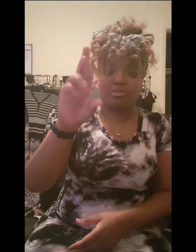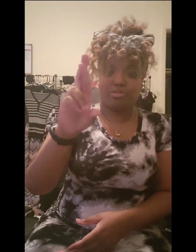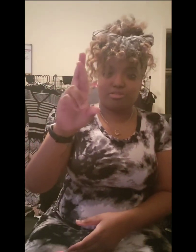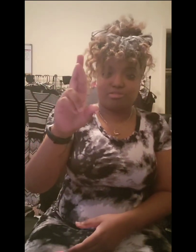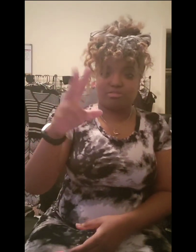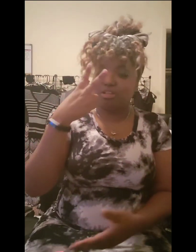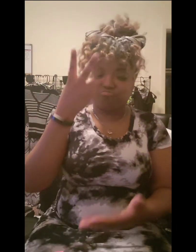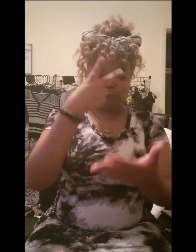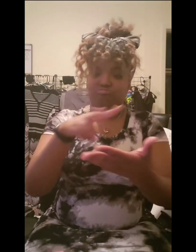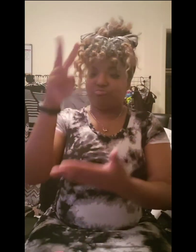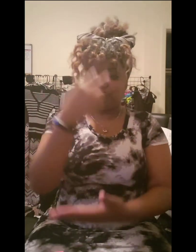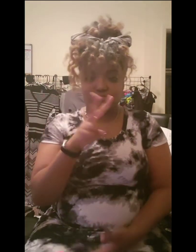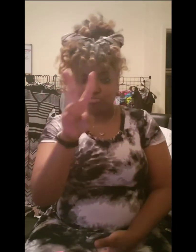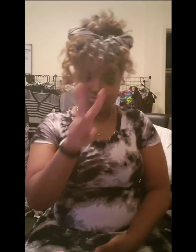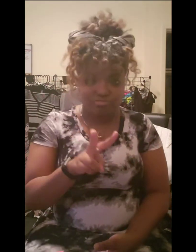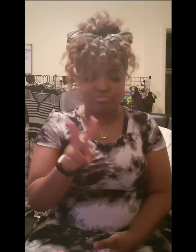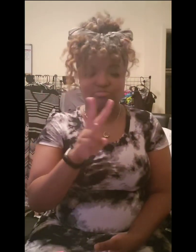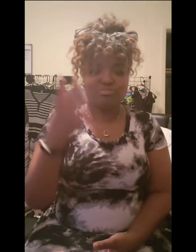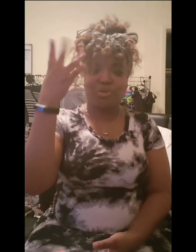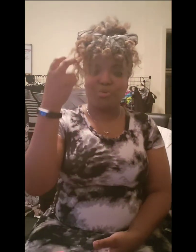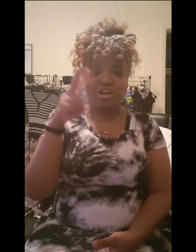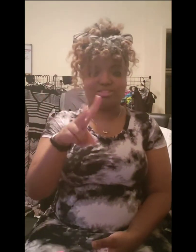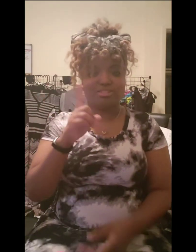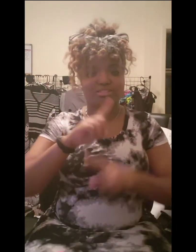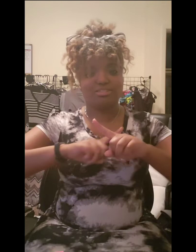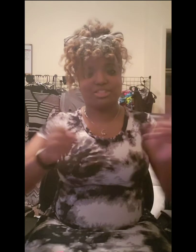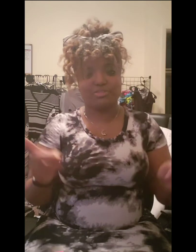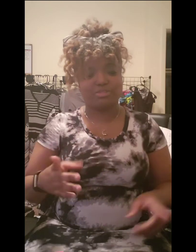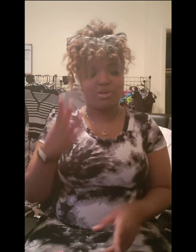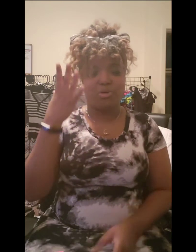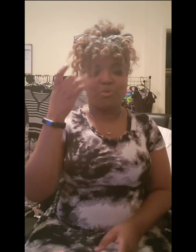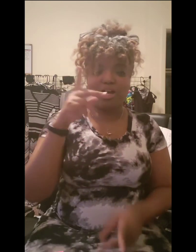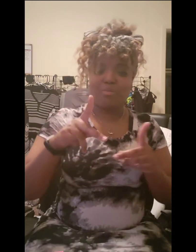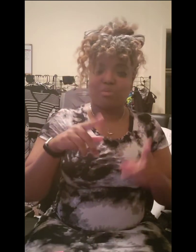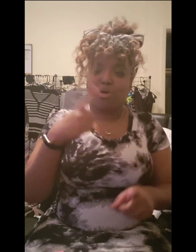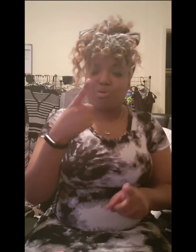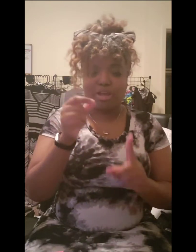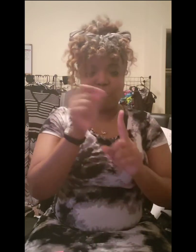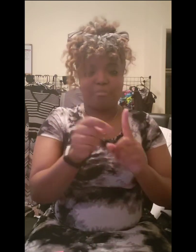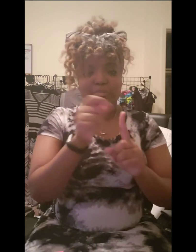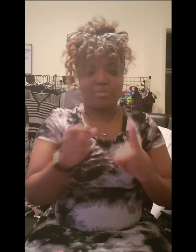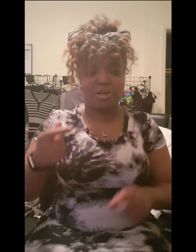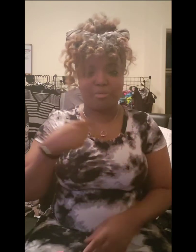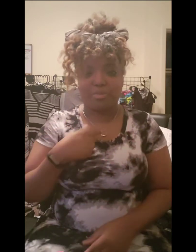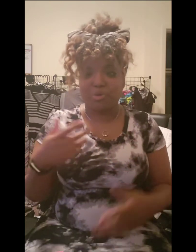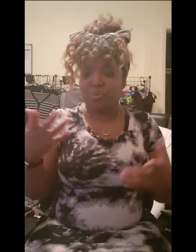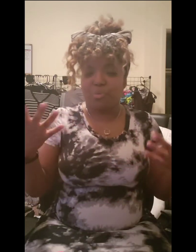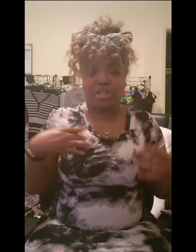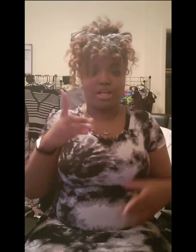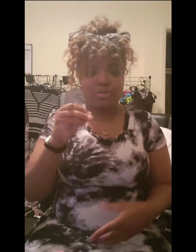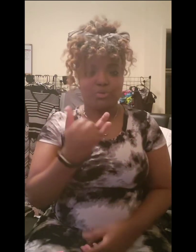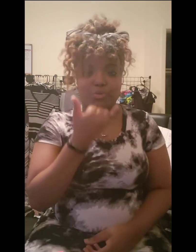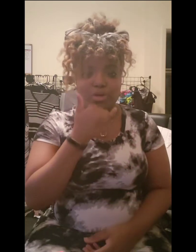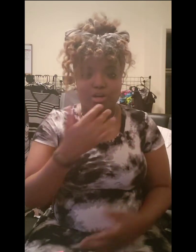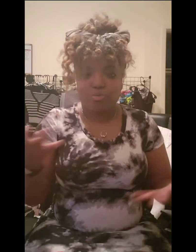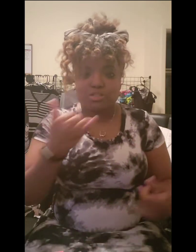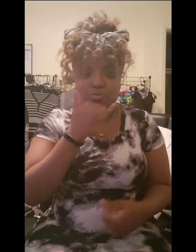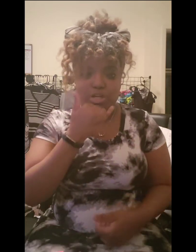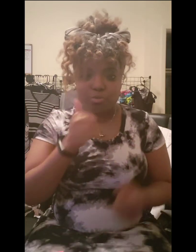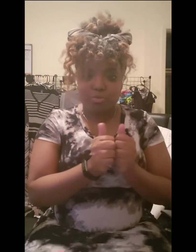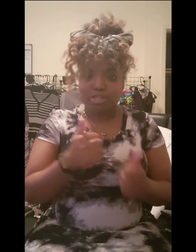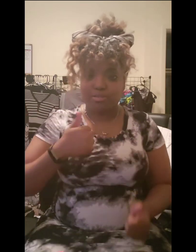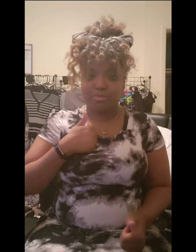and I just wonder, like, why do people keep making fun of me? Why do I look different? Why is everyone always picking on me for how